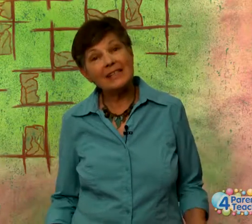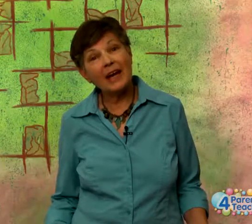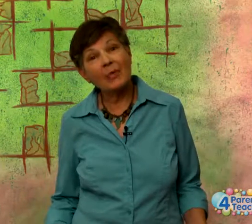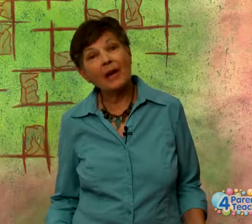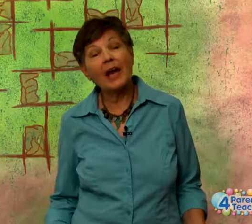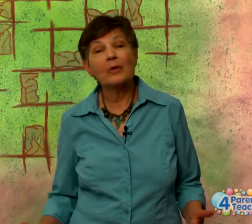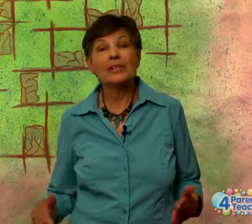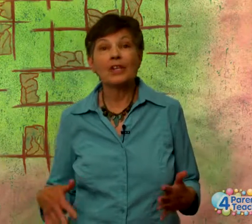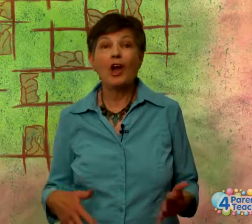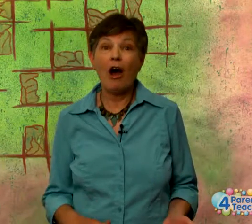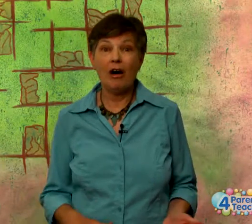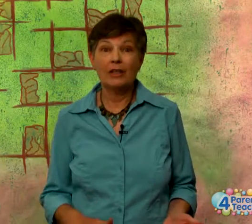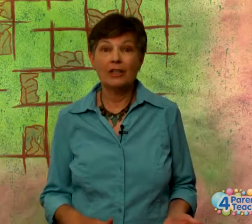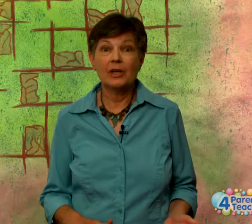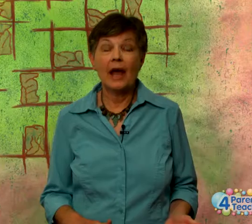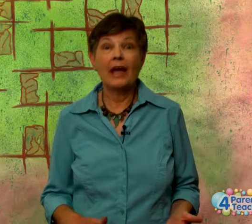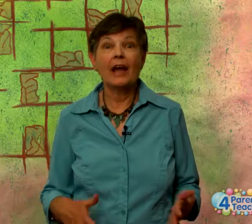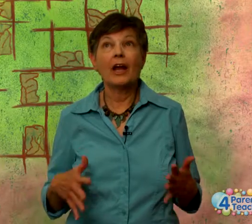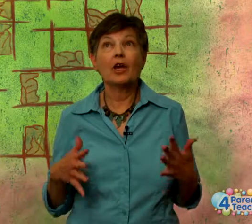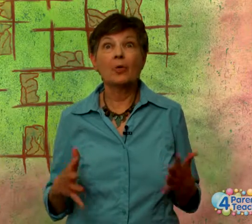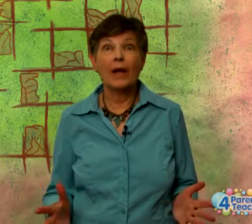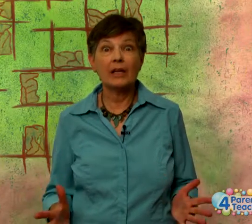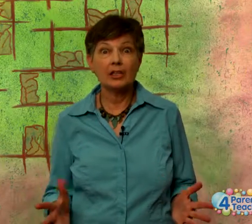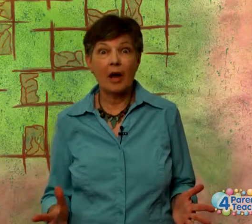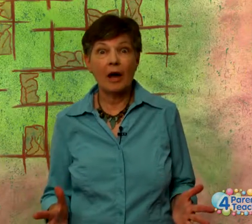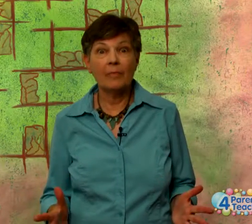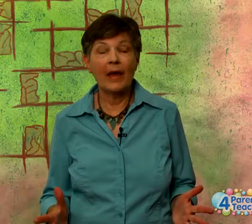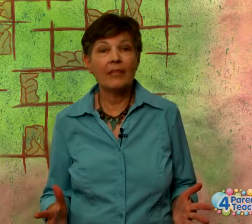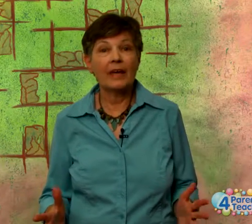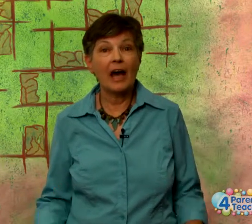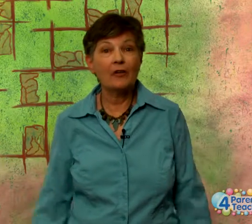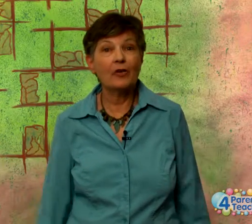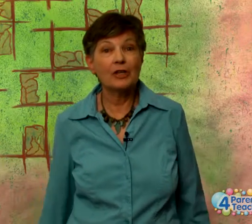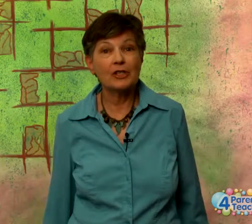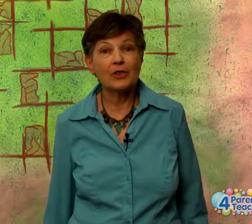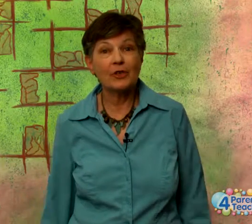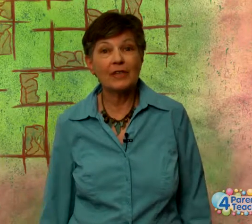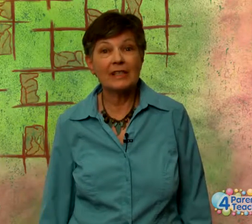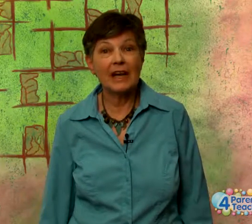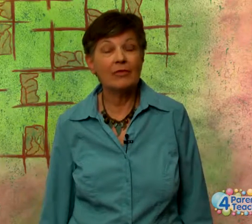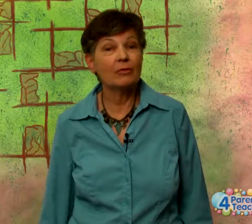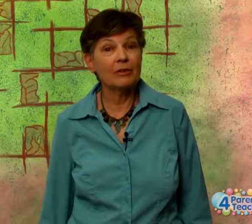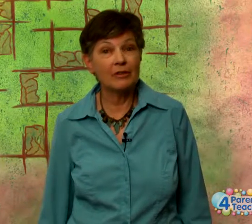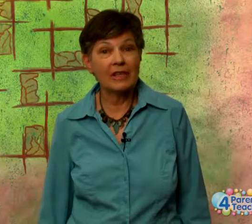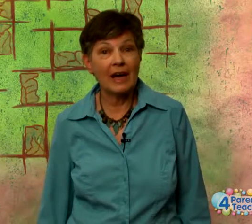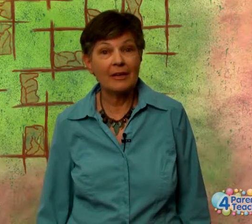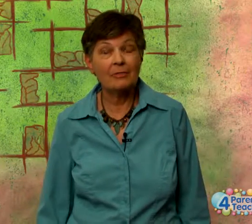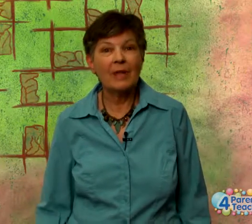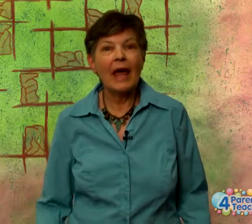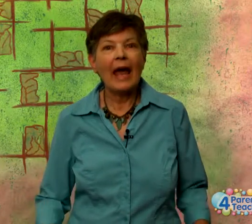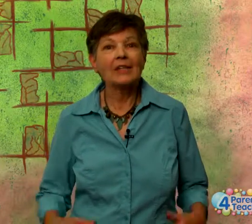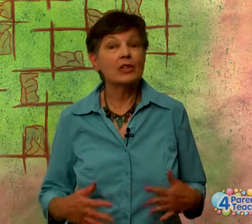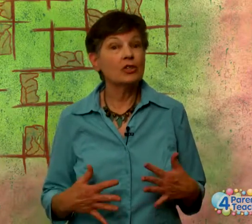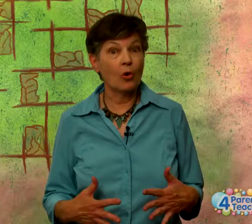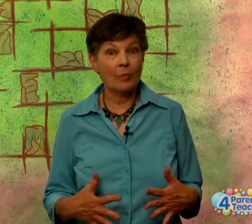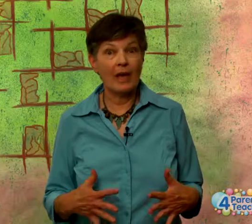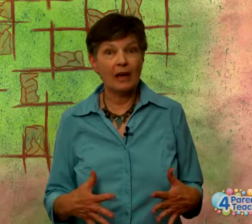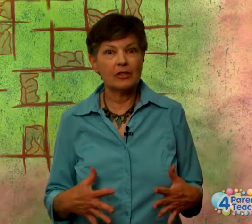signing when I was in college. I got a great job at the California School for the Deaf in Riverside as a dorm